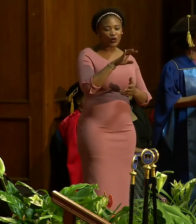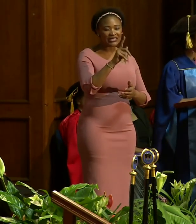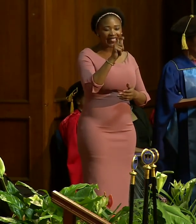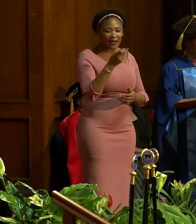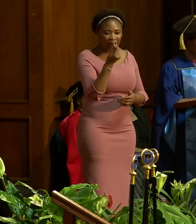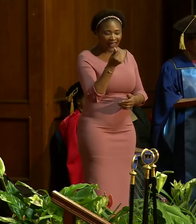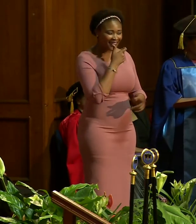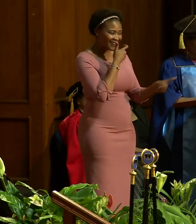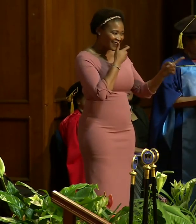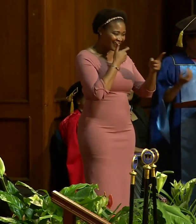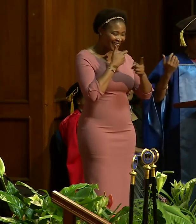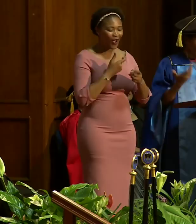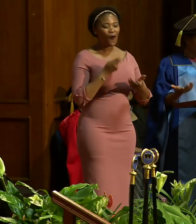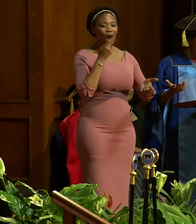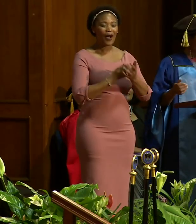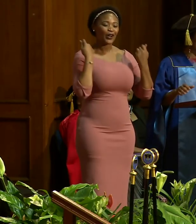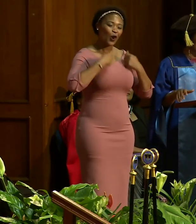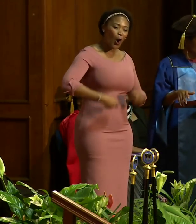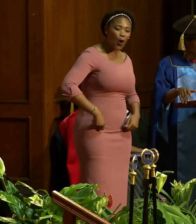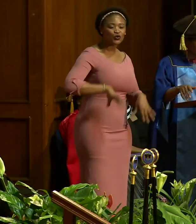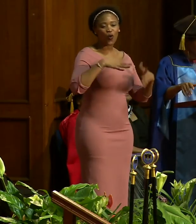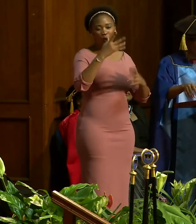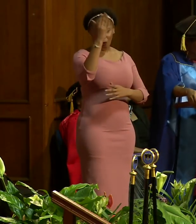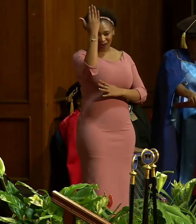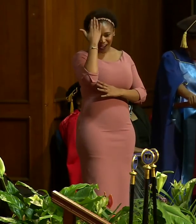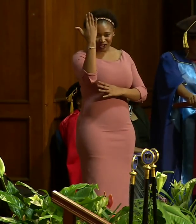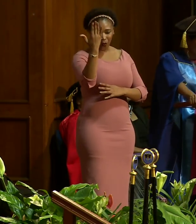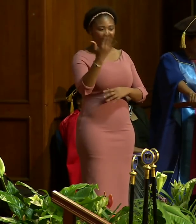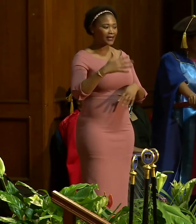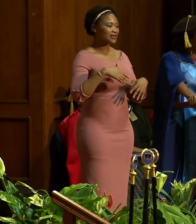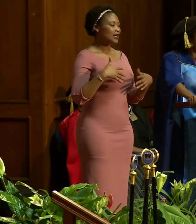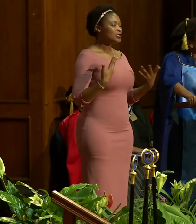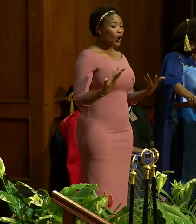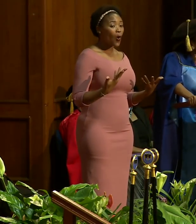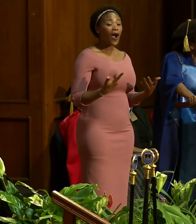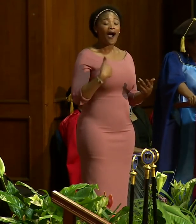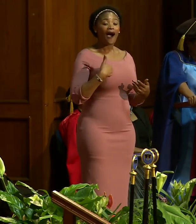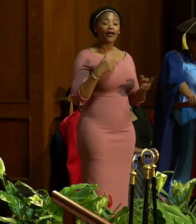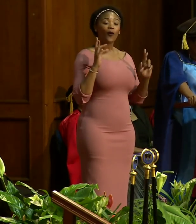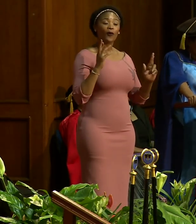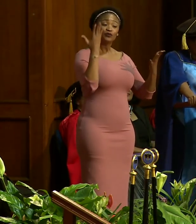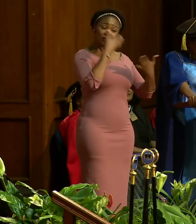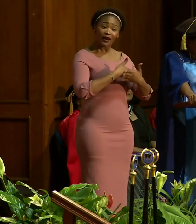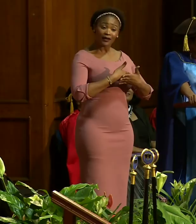for the graduates, or gave any of our graduands a stipend, my hope is that tonight